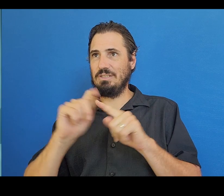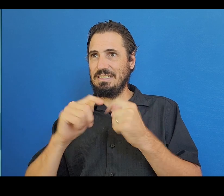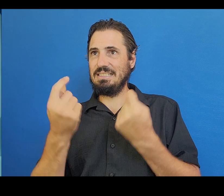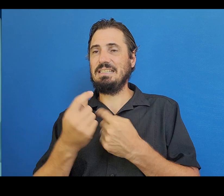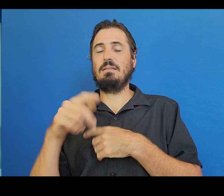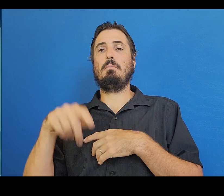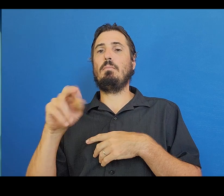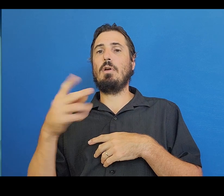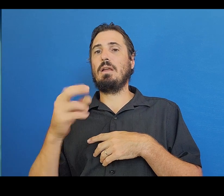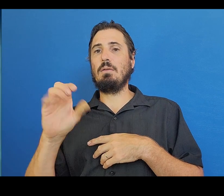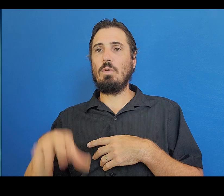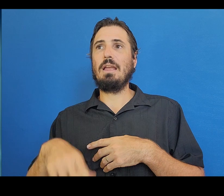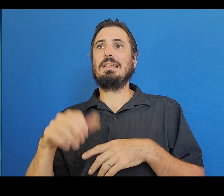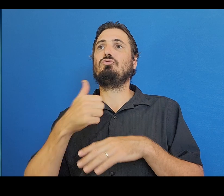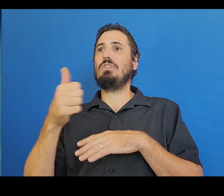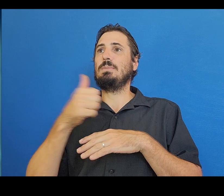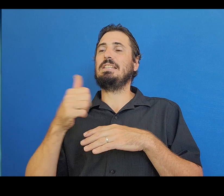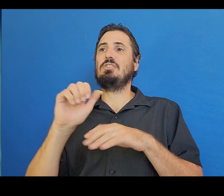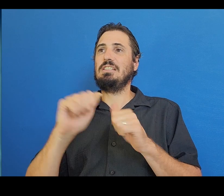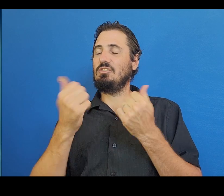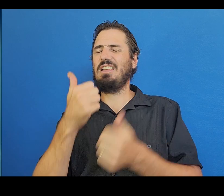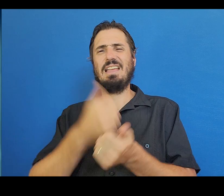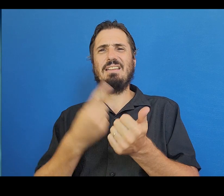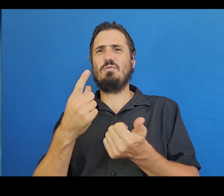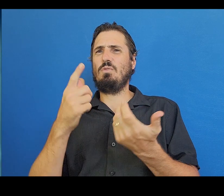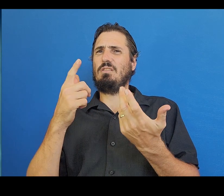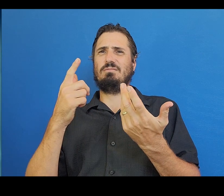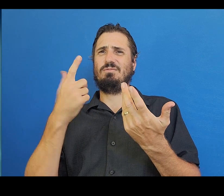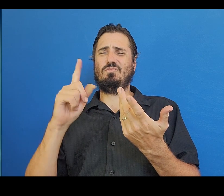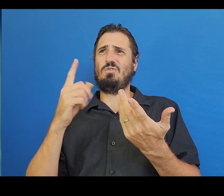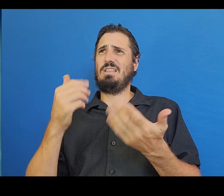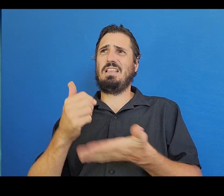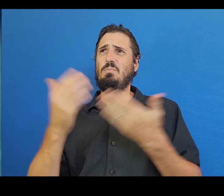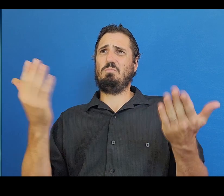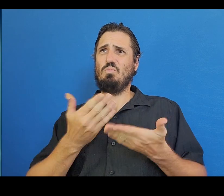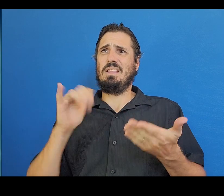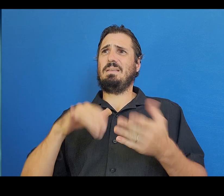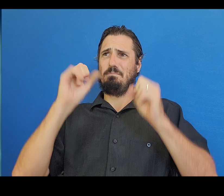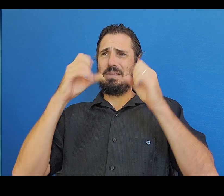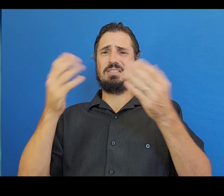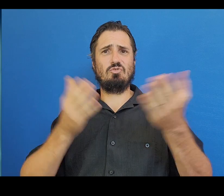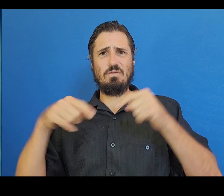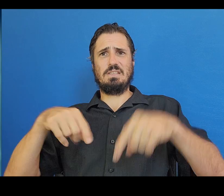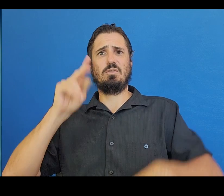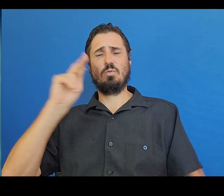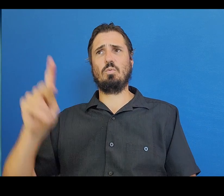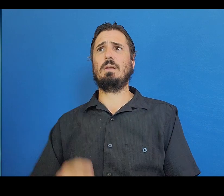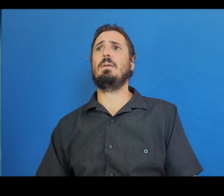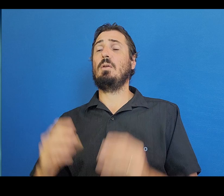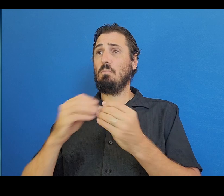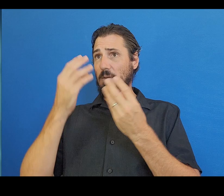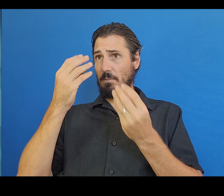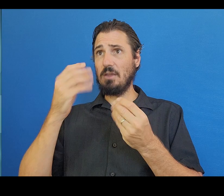county's Department of Parks and Recreation, and our transportation agency, and everyone involved for bringing this amazing service to Kauai. For more information